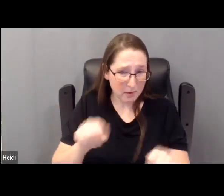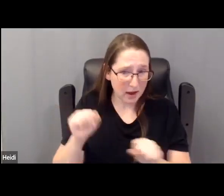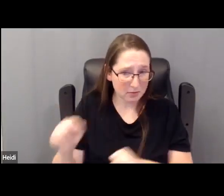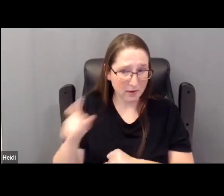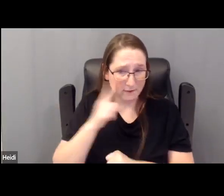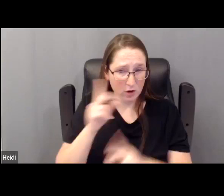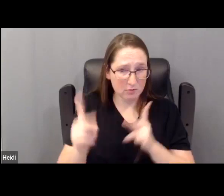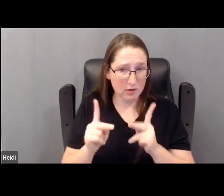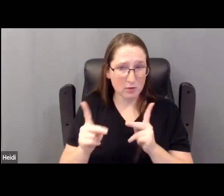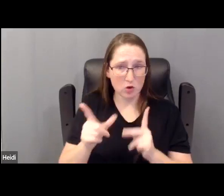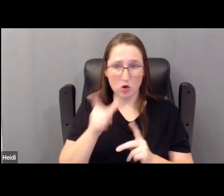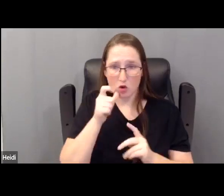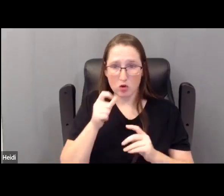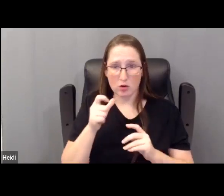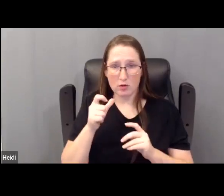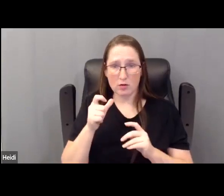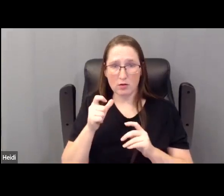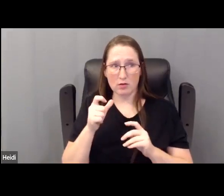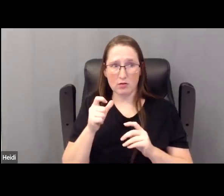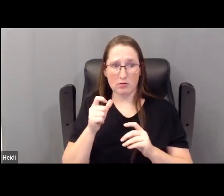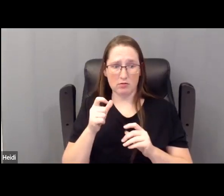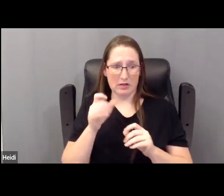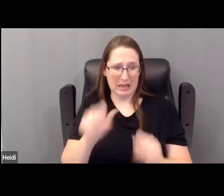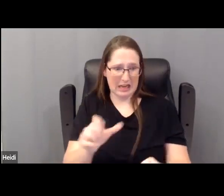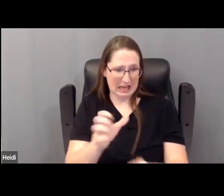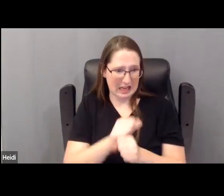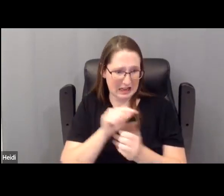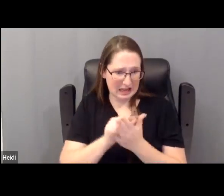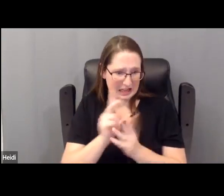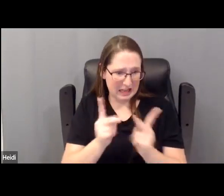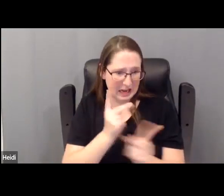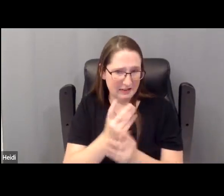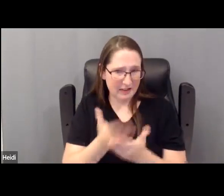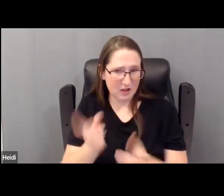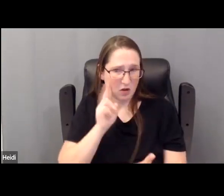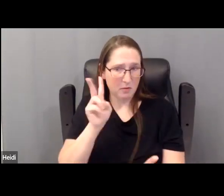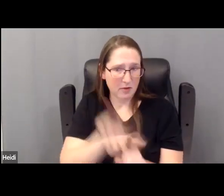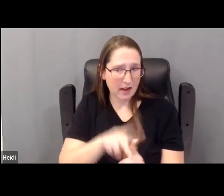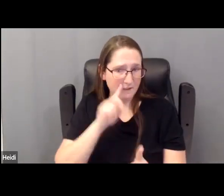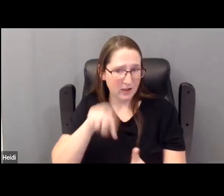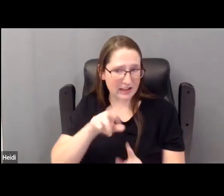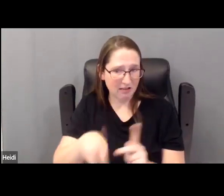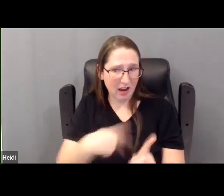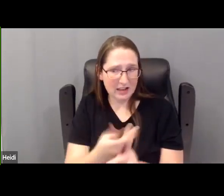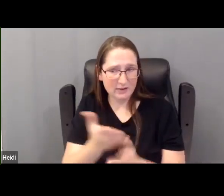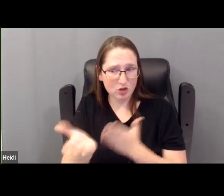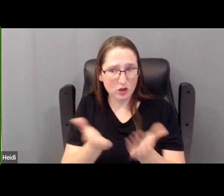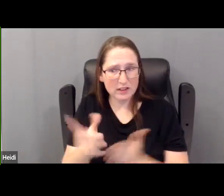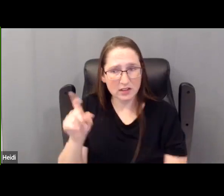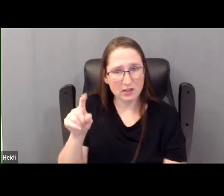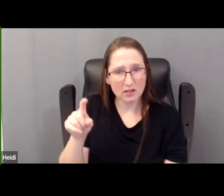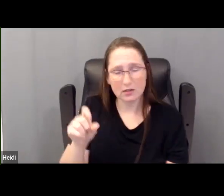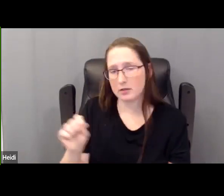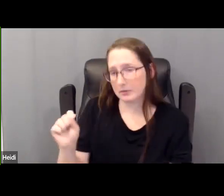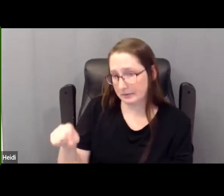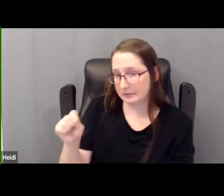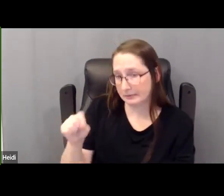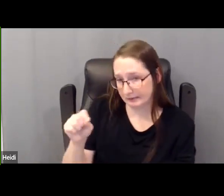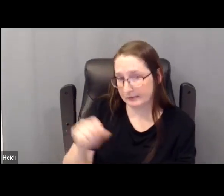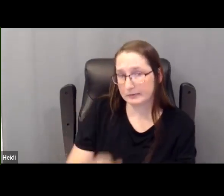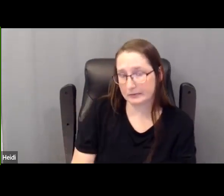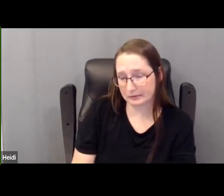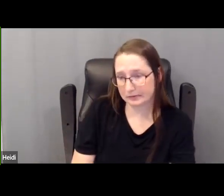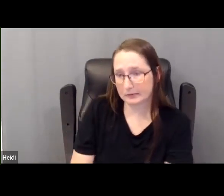people who are working to get these kind of things, to apply for these kind of services? Yeah.